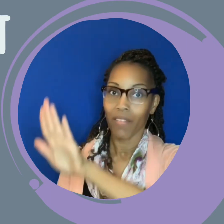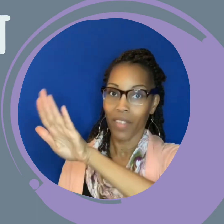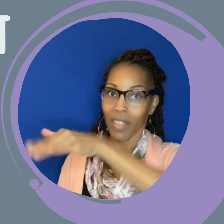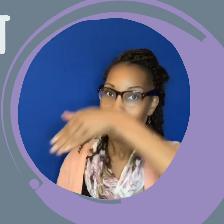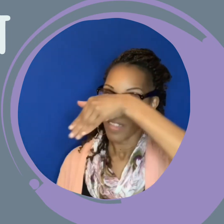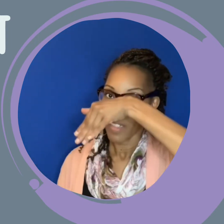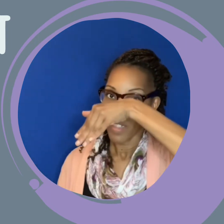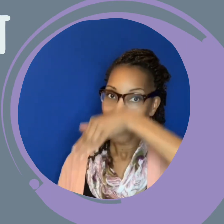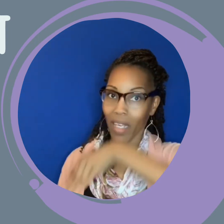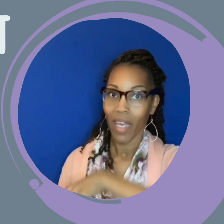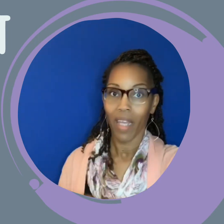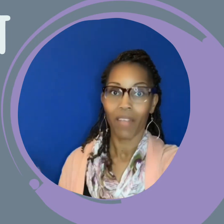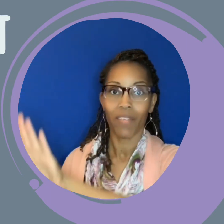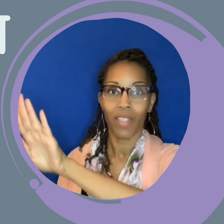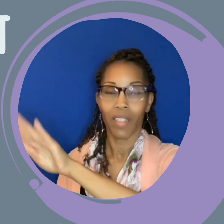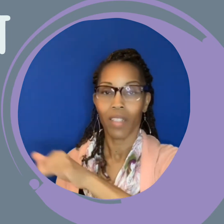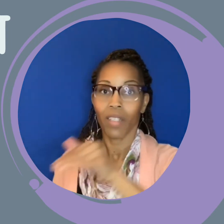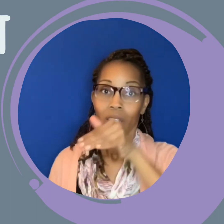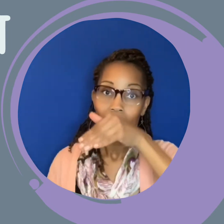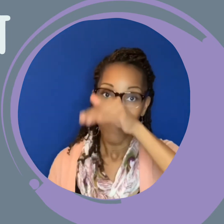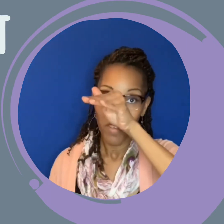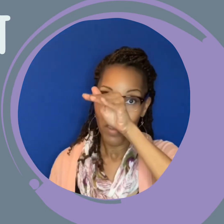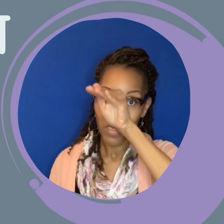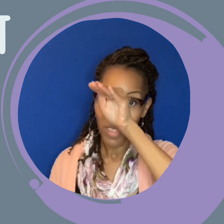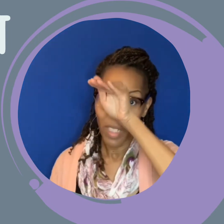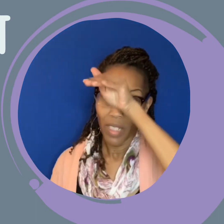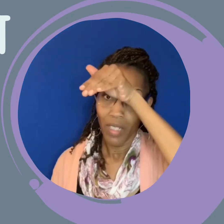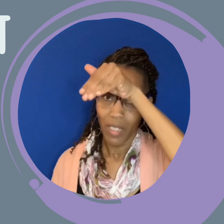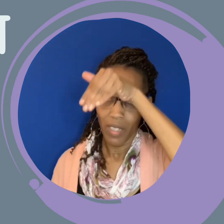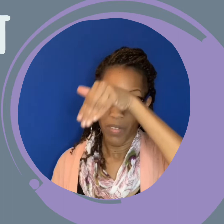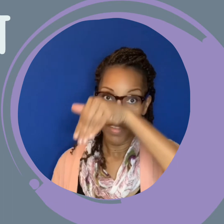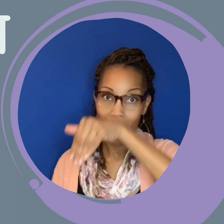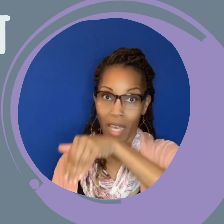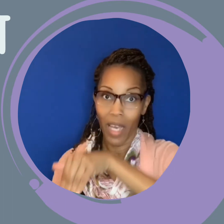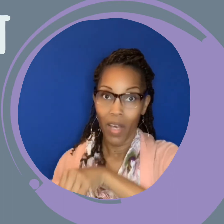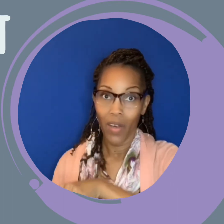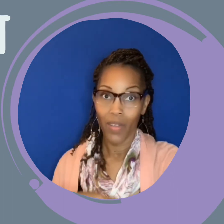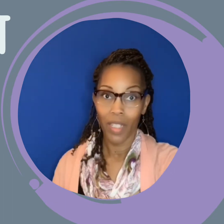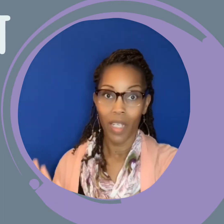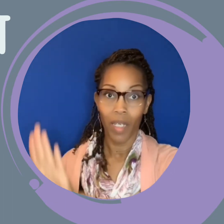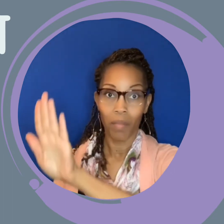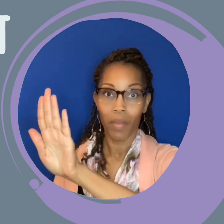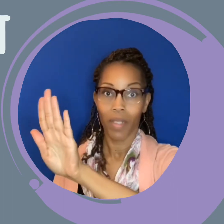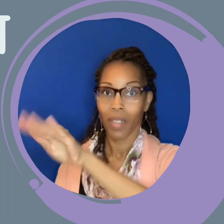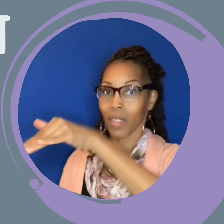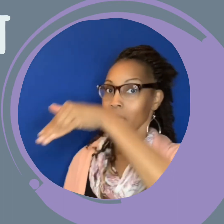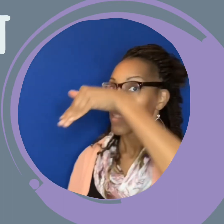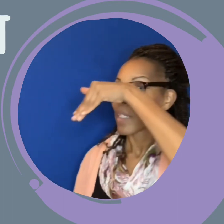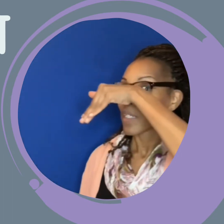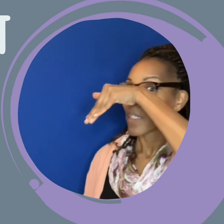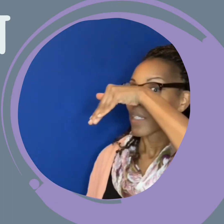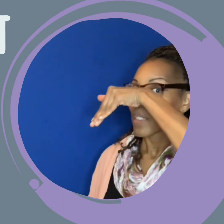Elephant. Elephant. I've also seen it goes down and up.